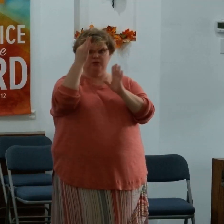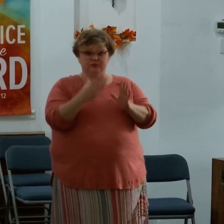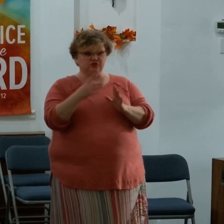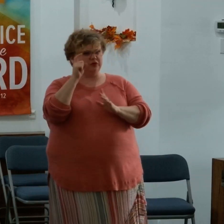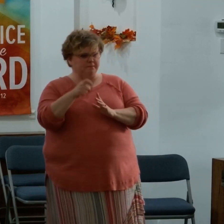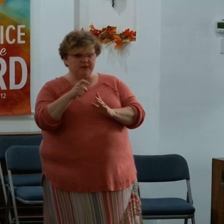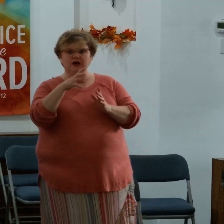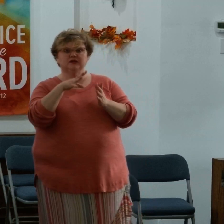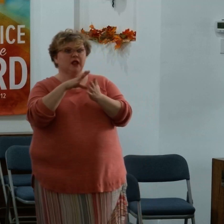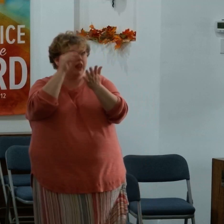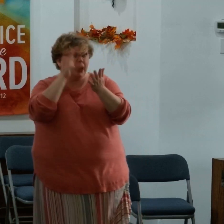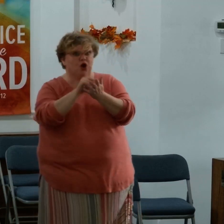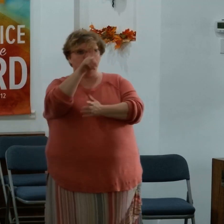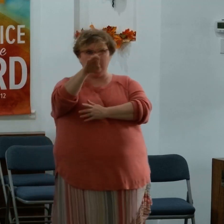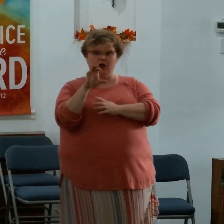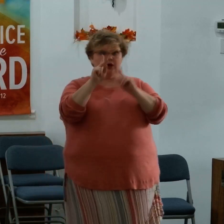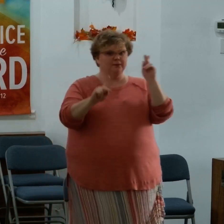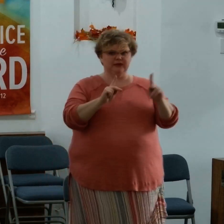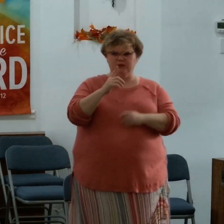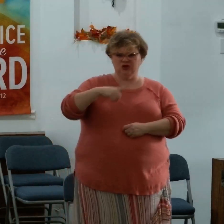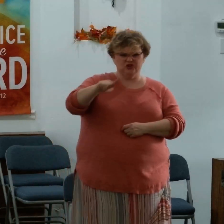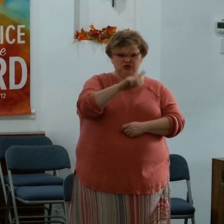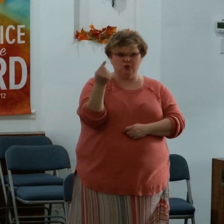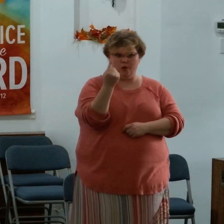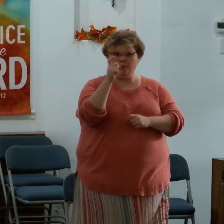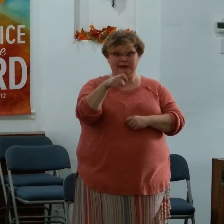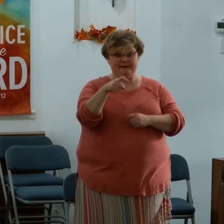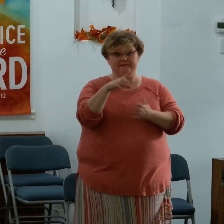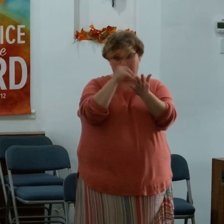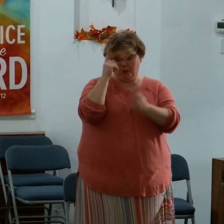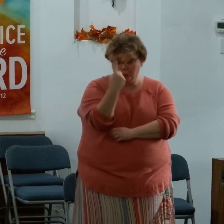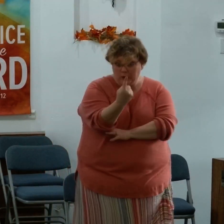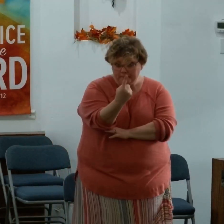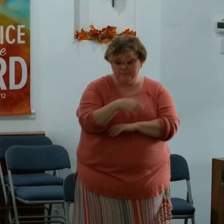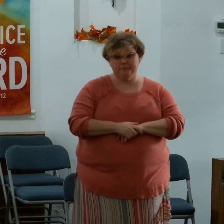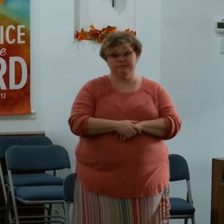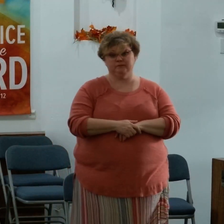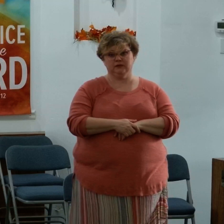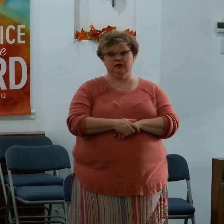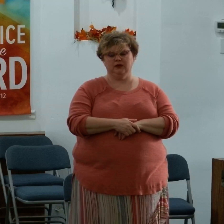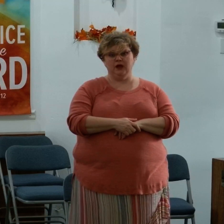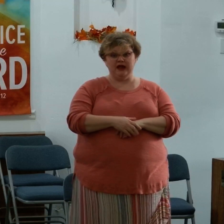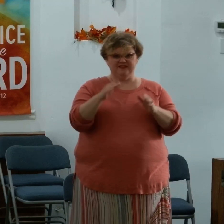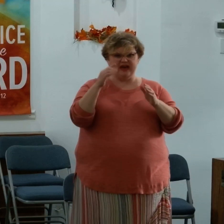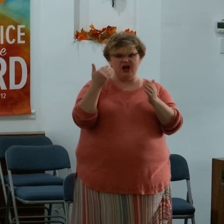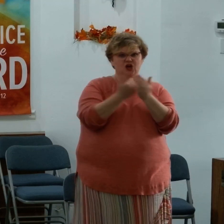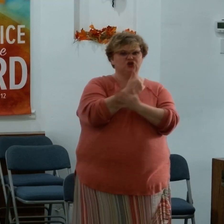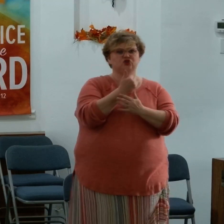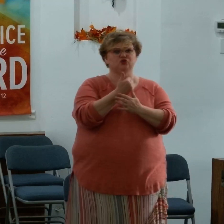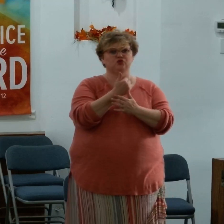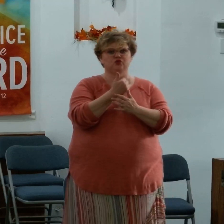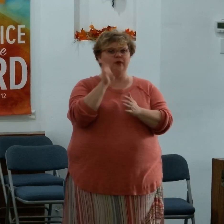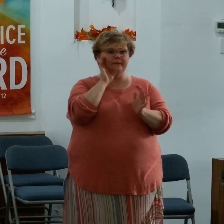got to learn 100 folks. You've only got to learn one. And that new directory will help him put a face with a